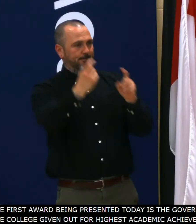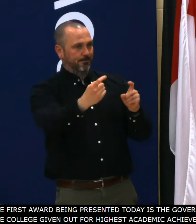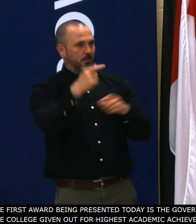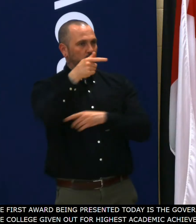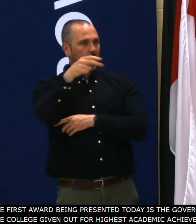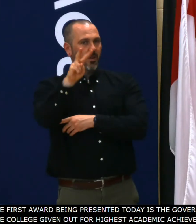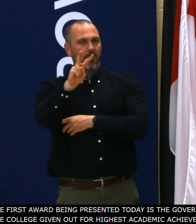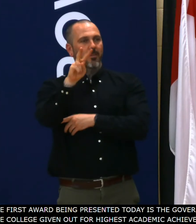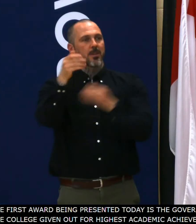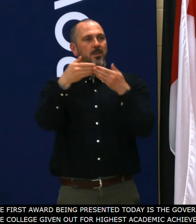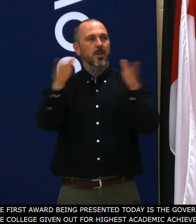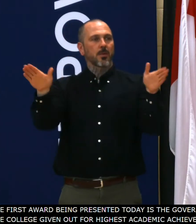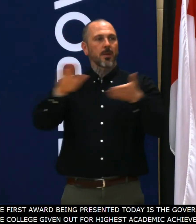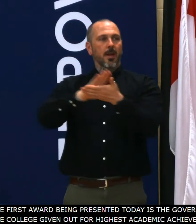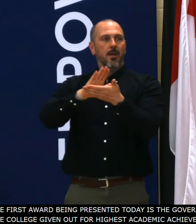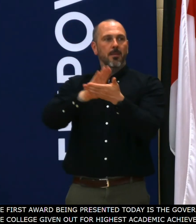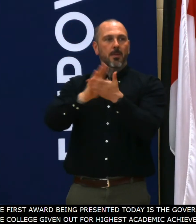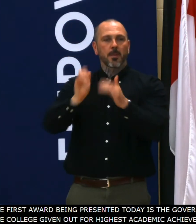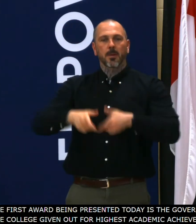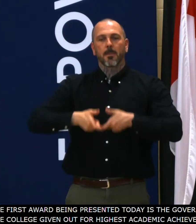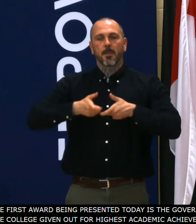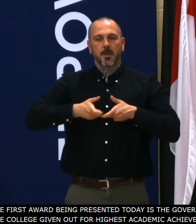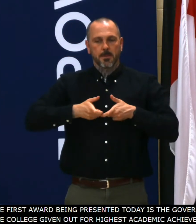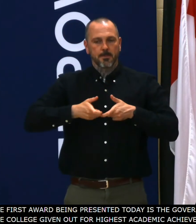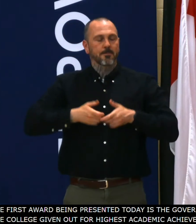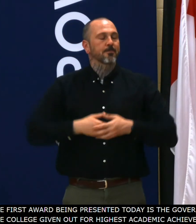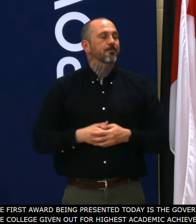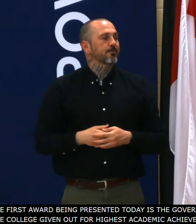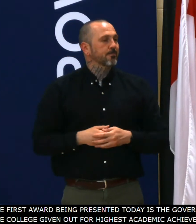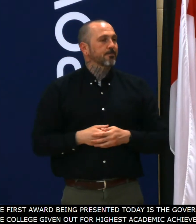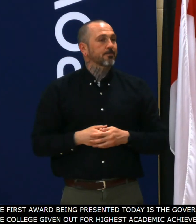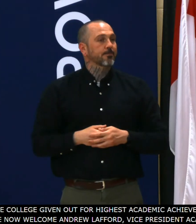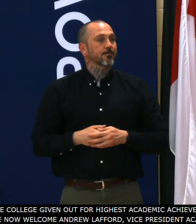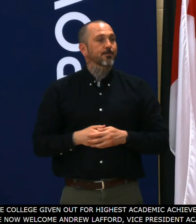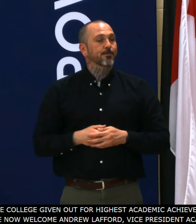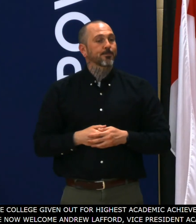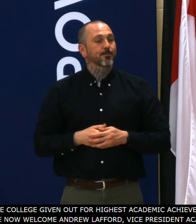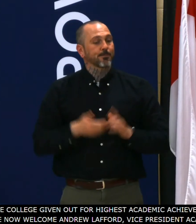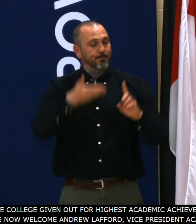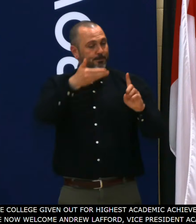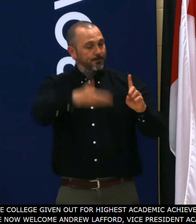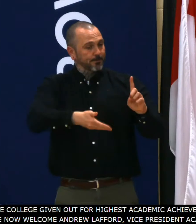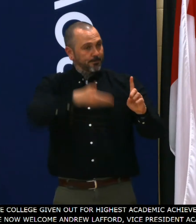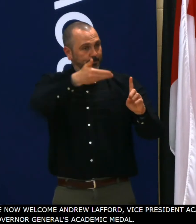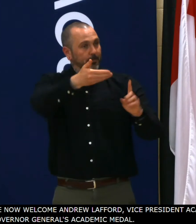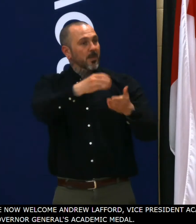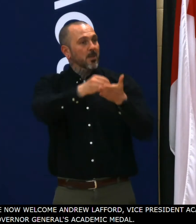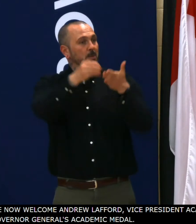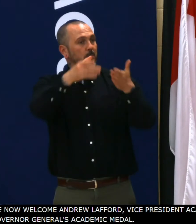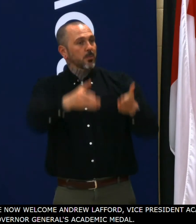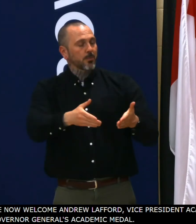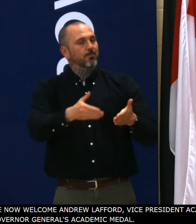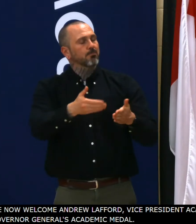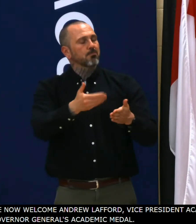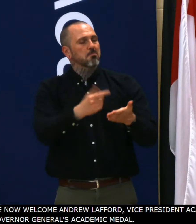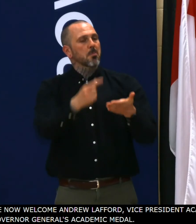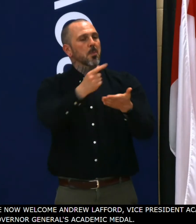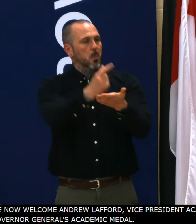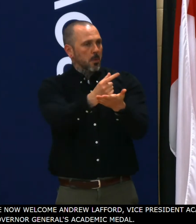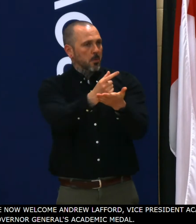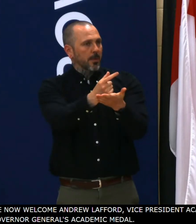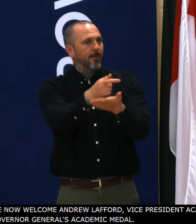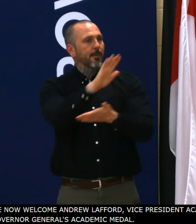General's Academic Medal. This is awarded to a graduating student who has achieved the